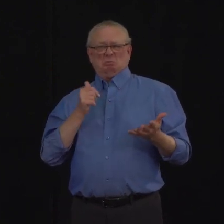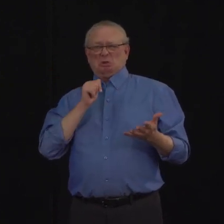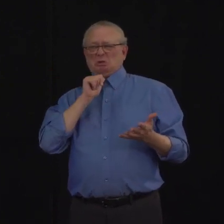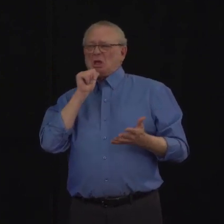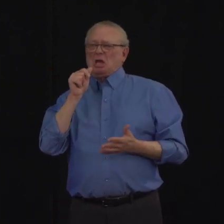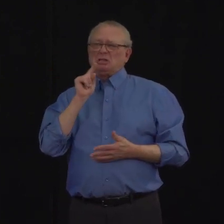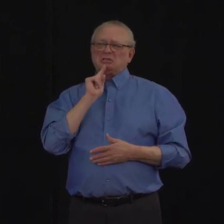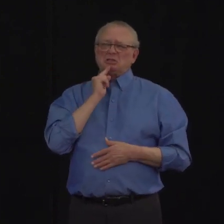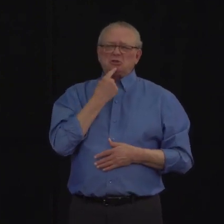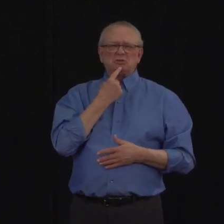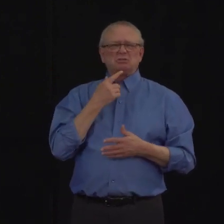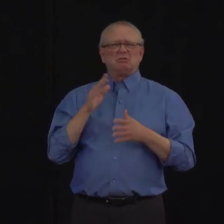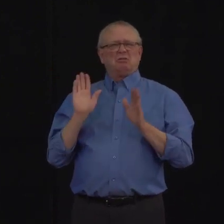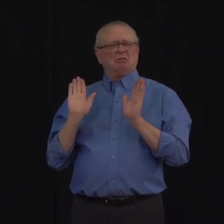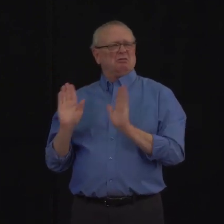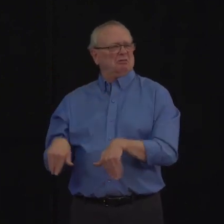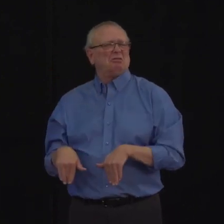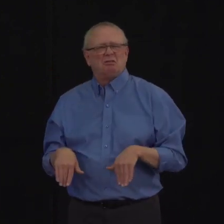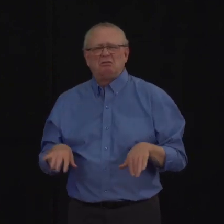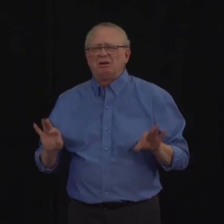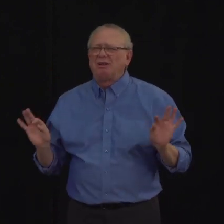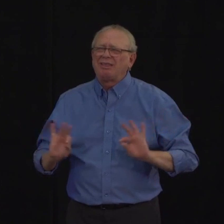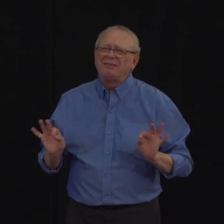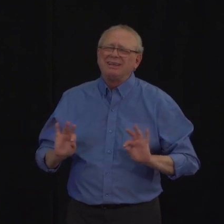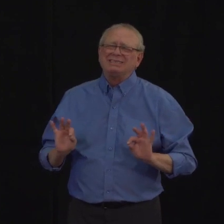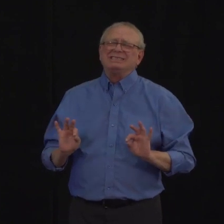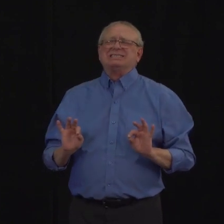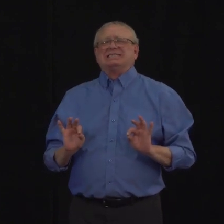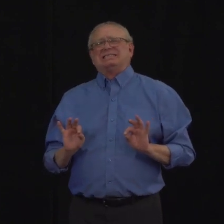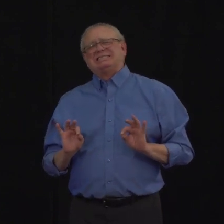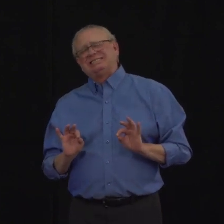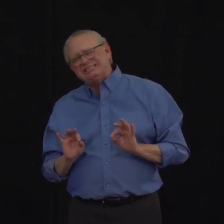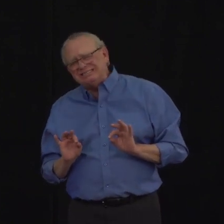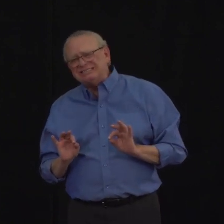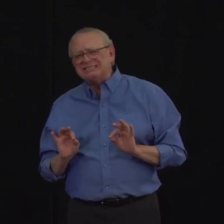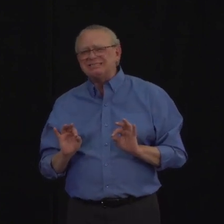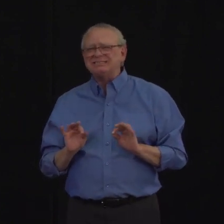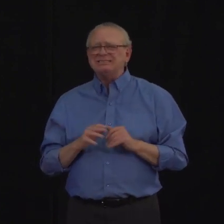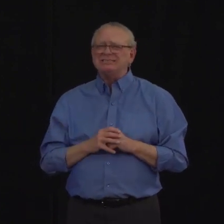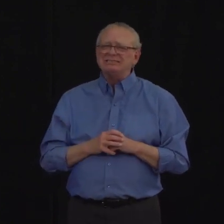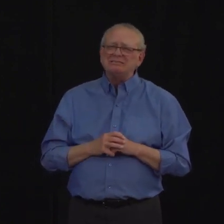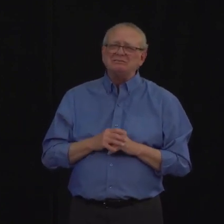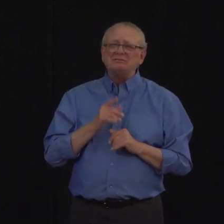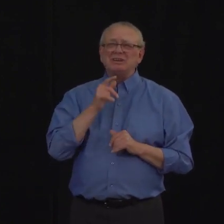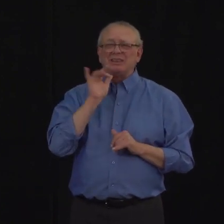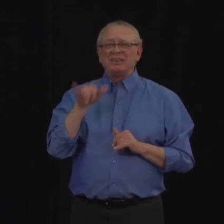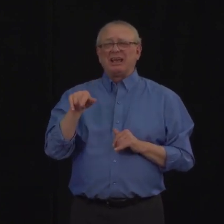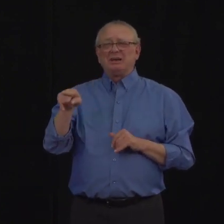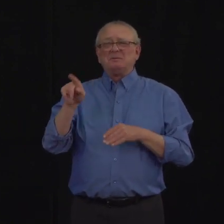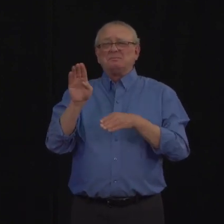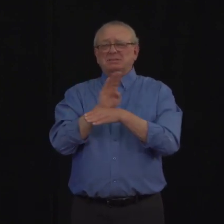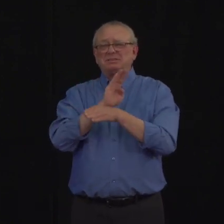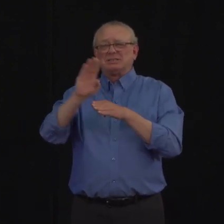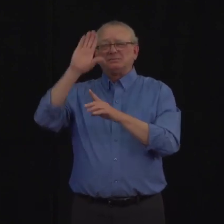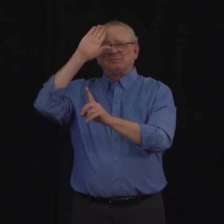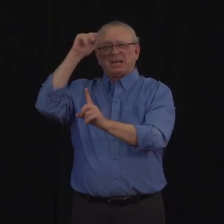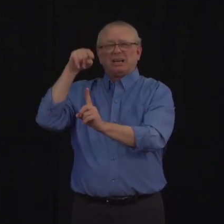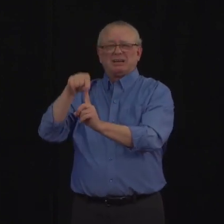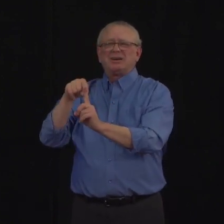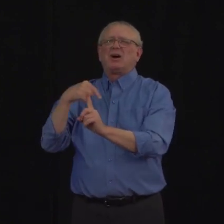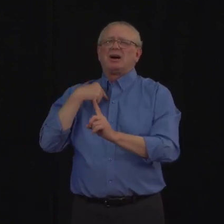so, first of all, with respect to that operator, I would say that I know that this time of closure has been very difficult for many